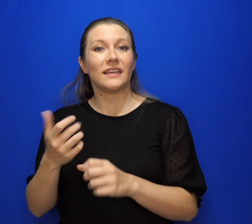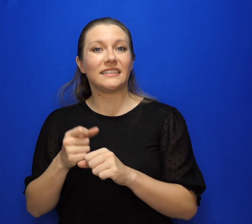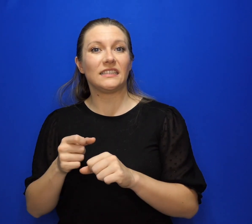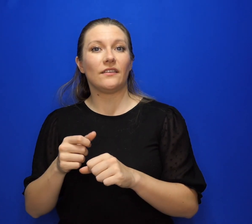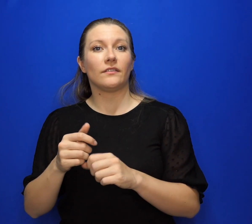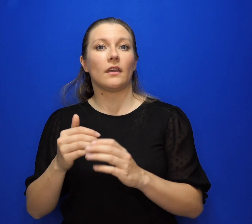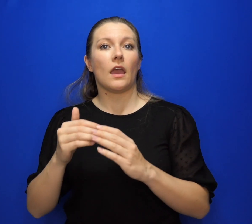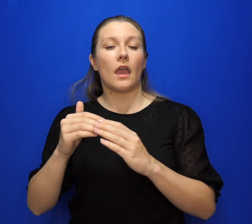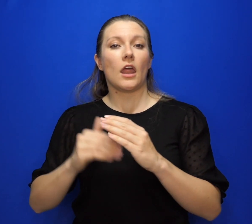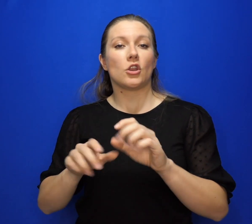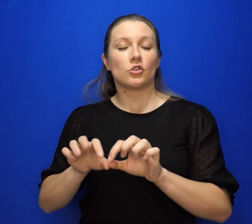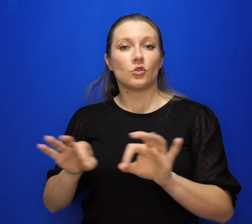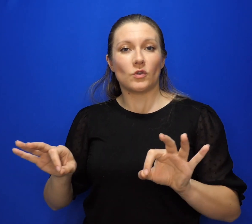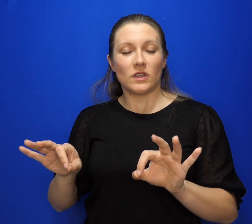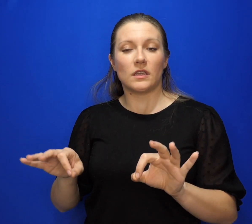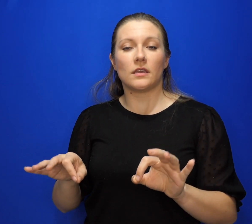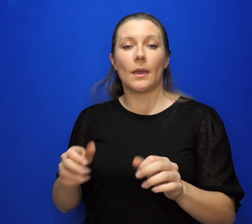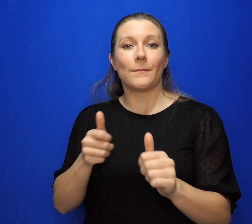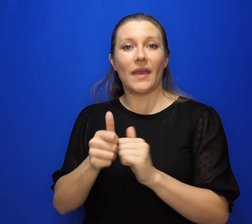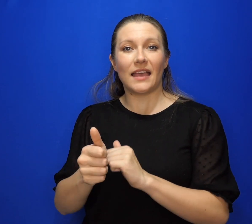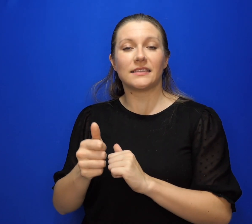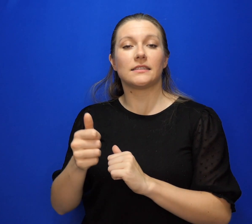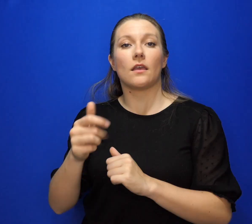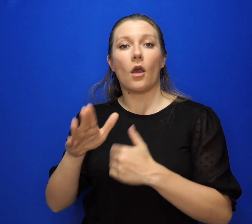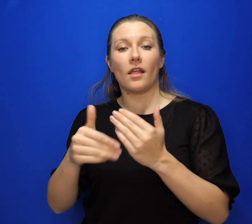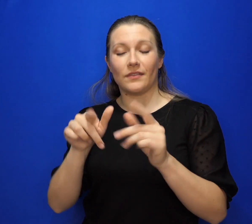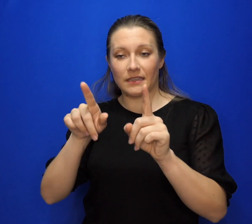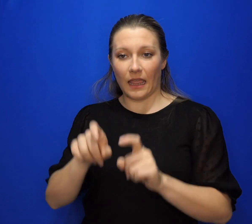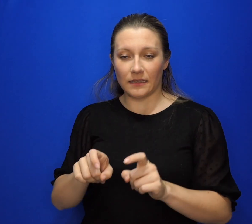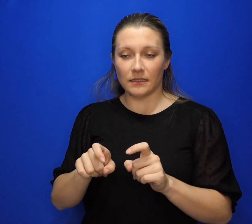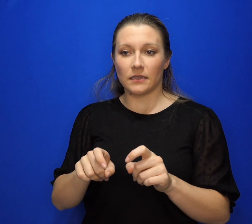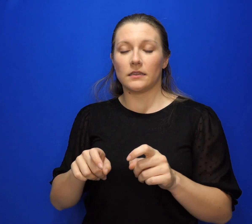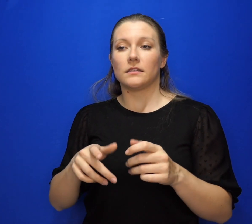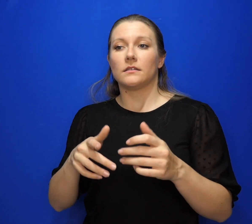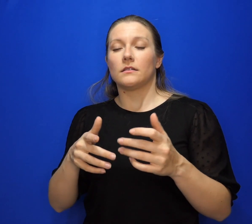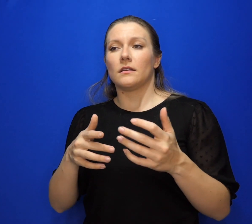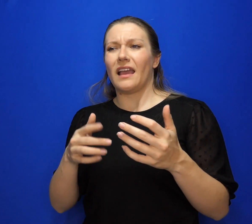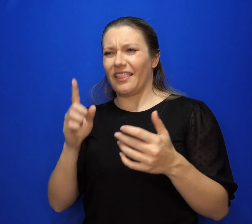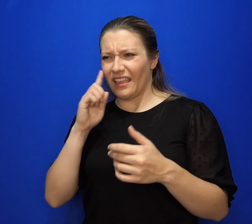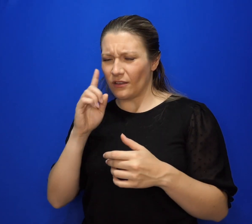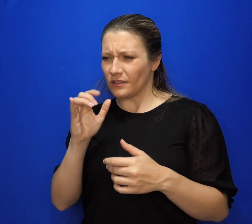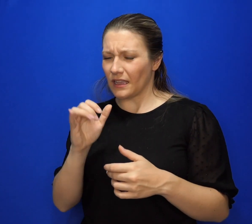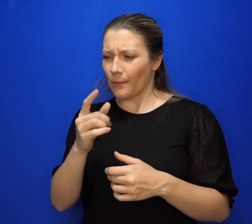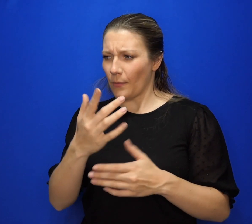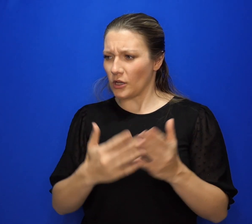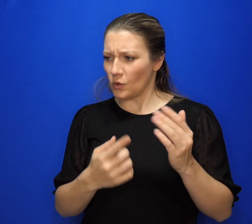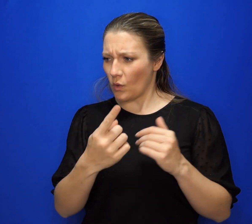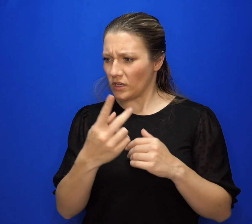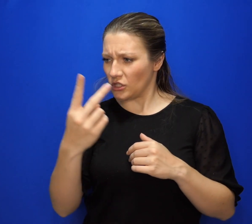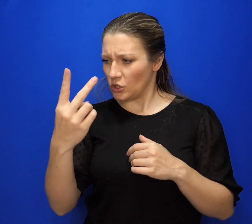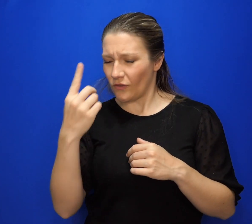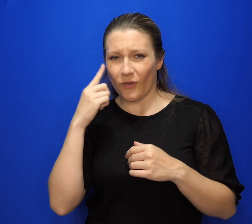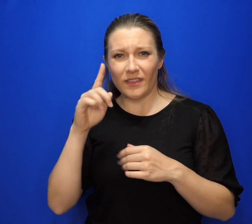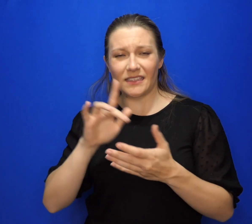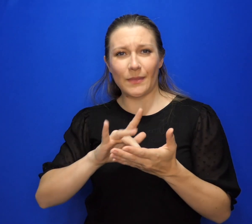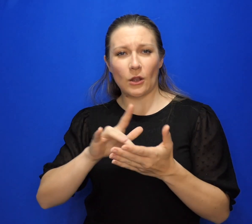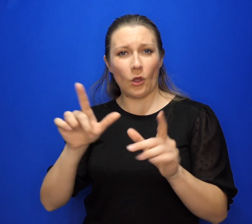school, complete your training at medical school, pass, I think there's parts 1 and 2 of this medical licensing exam. You have to get